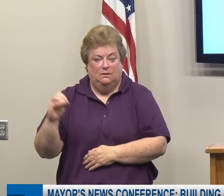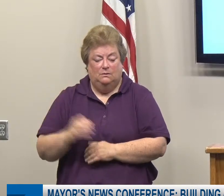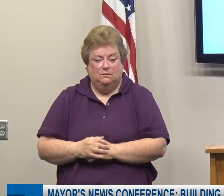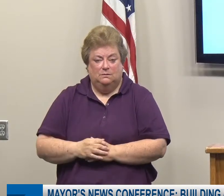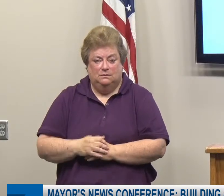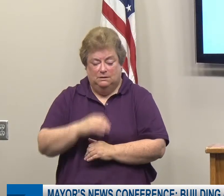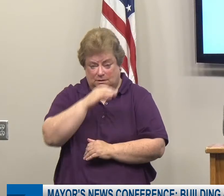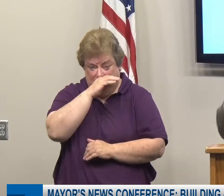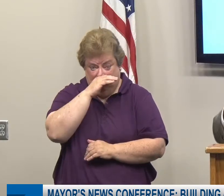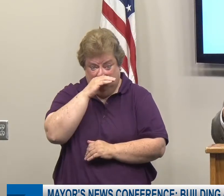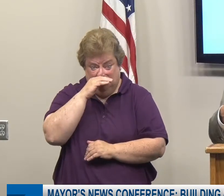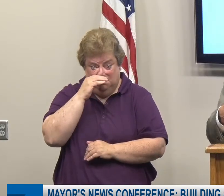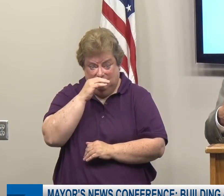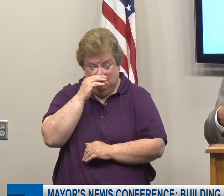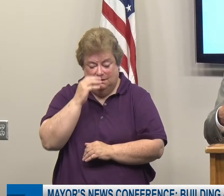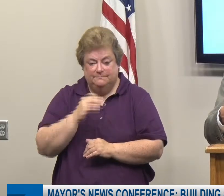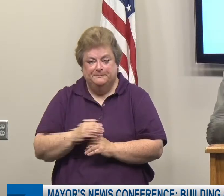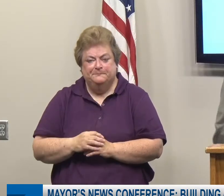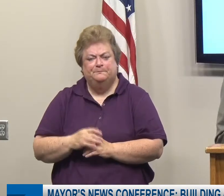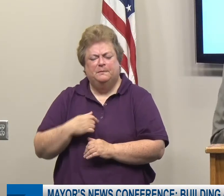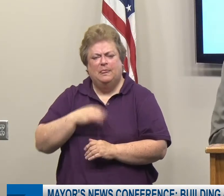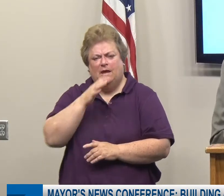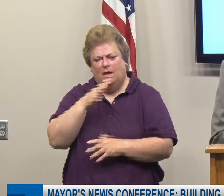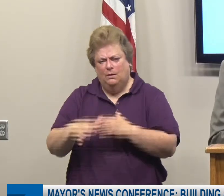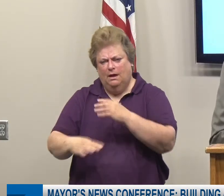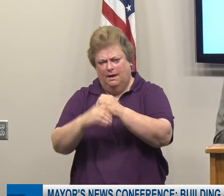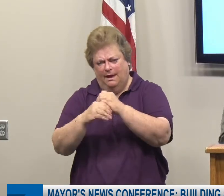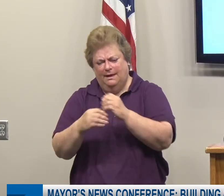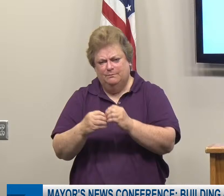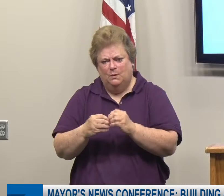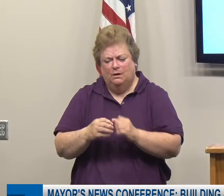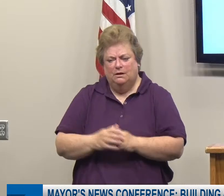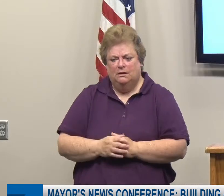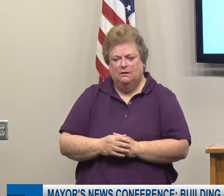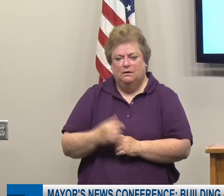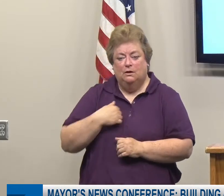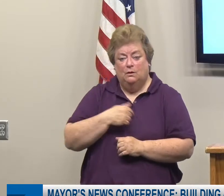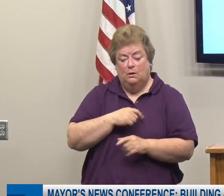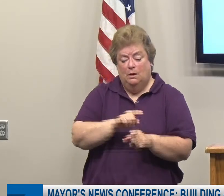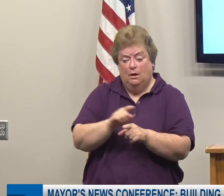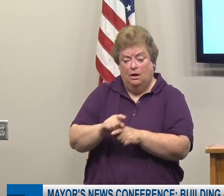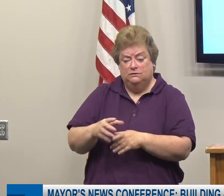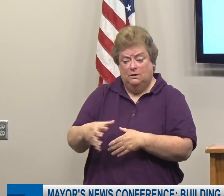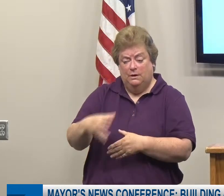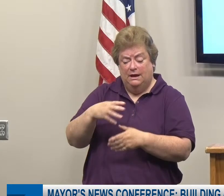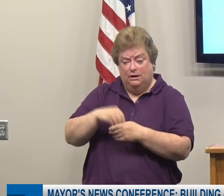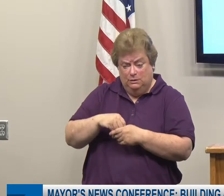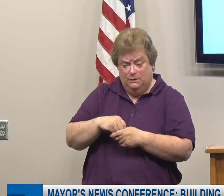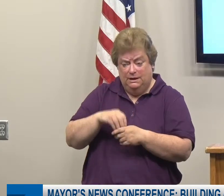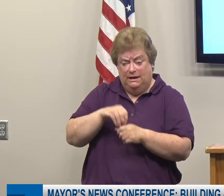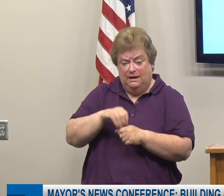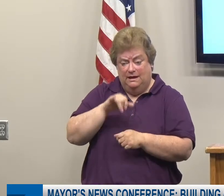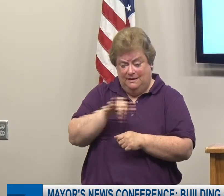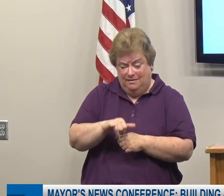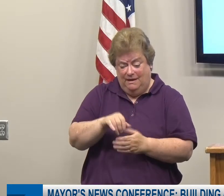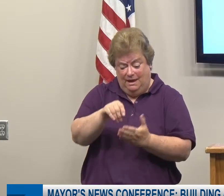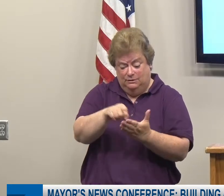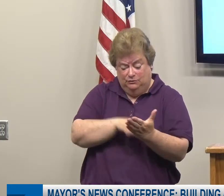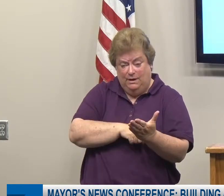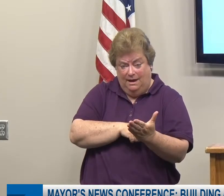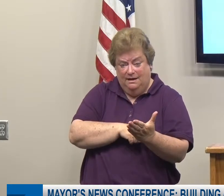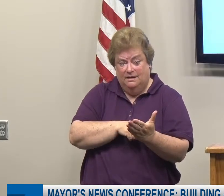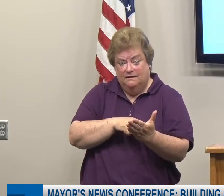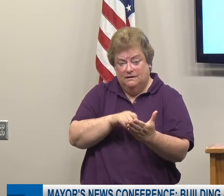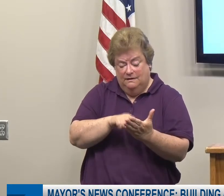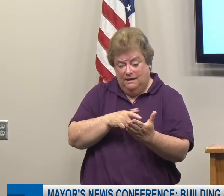Now, I'll expand upon this. We are also including in this particular draft that is